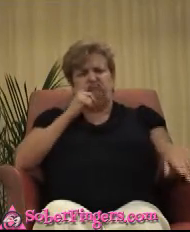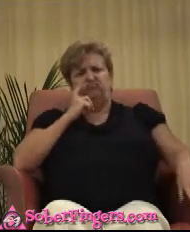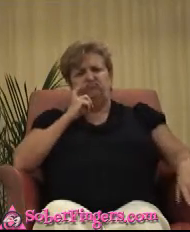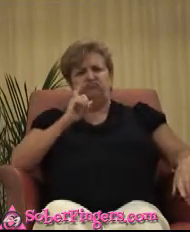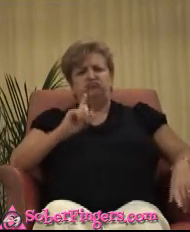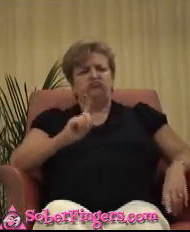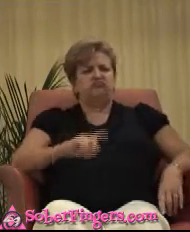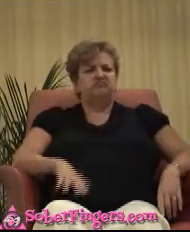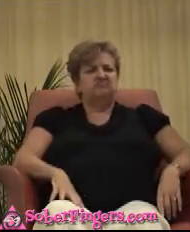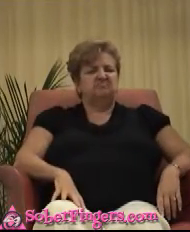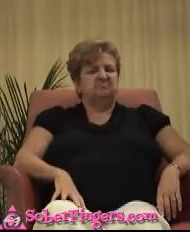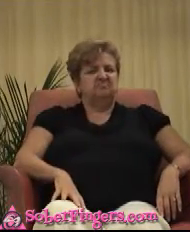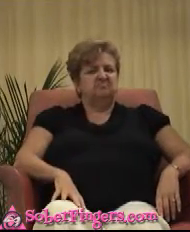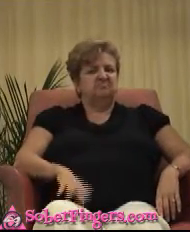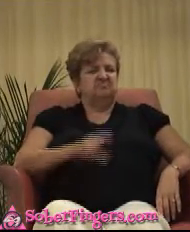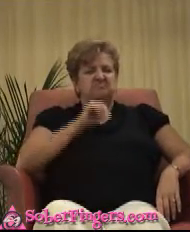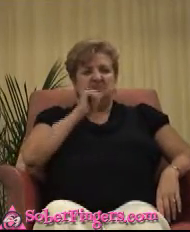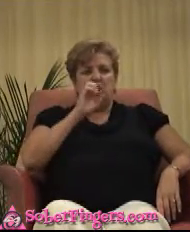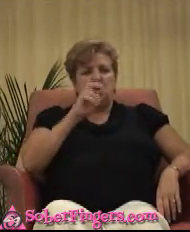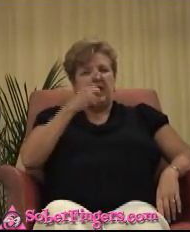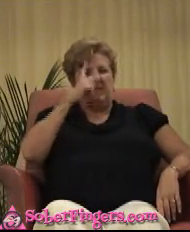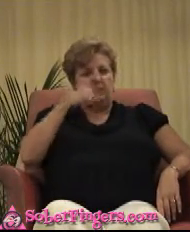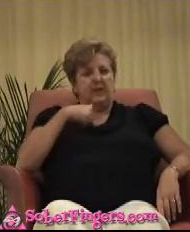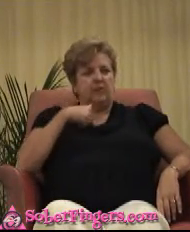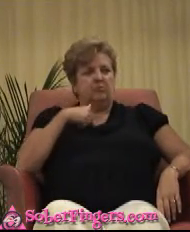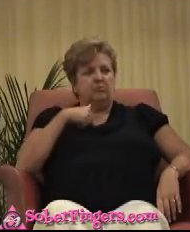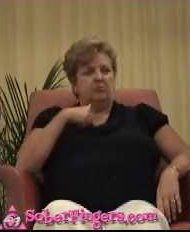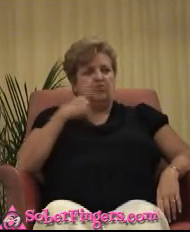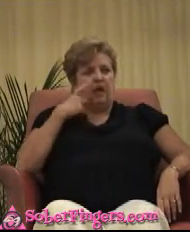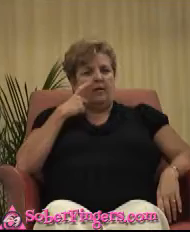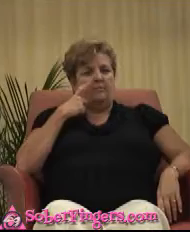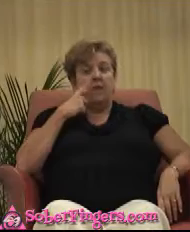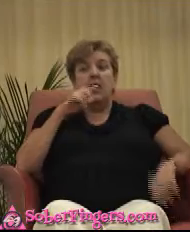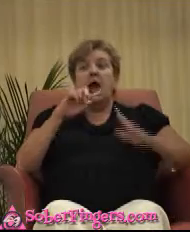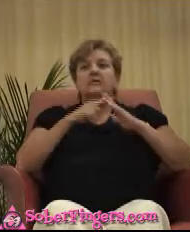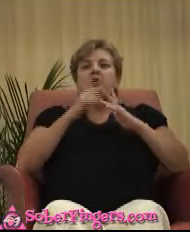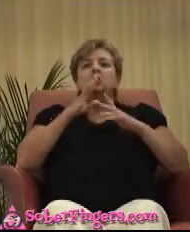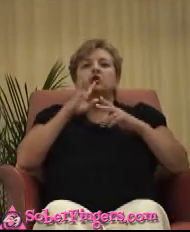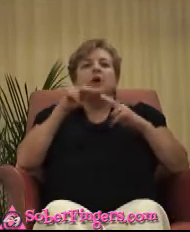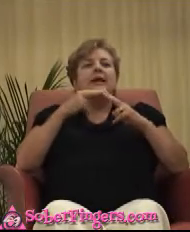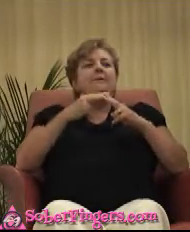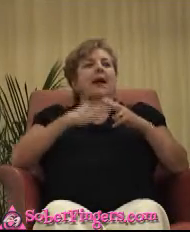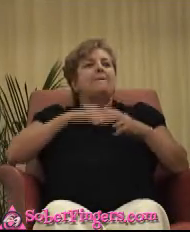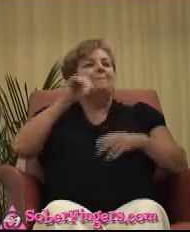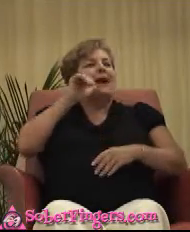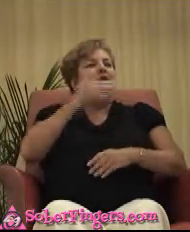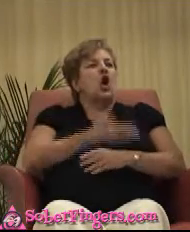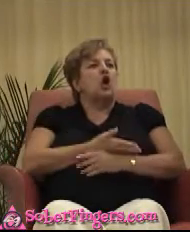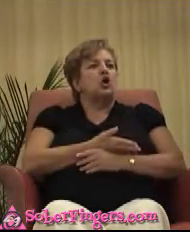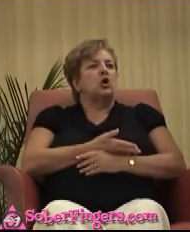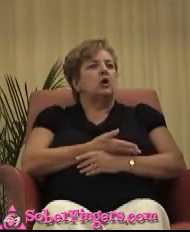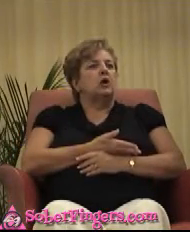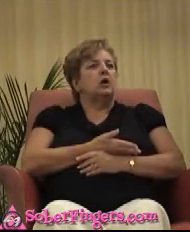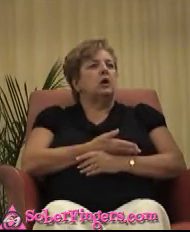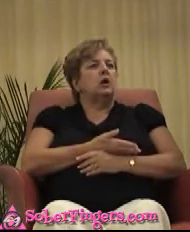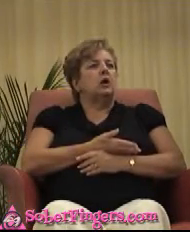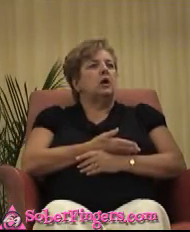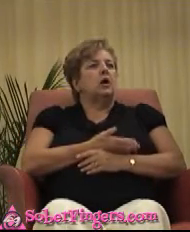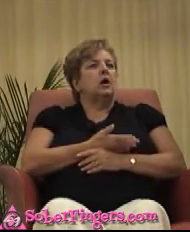not for me. And I began to talk about my daughter, totally counterintuitively. I talked about my daughter, and I broke down and